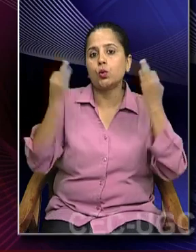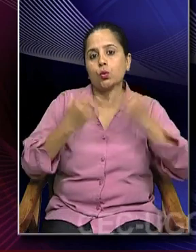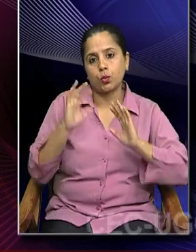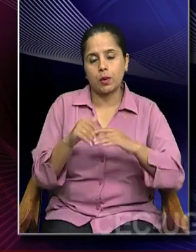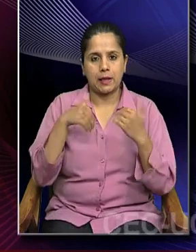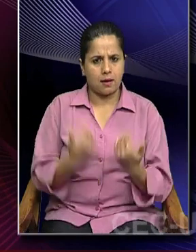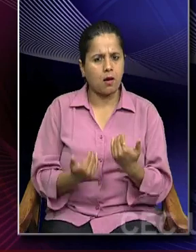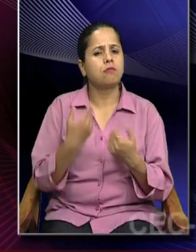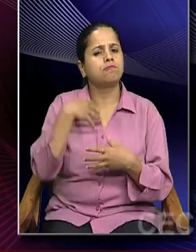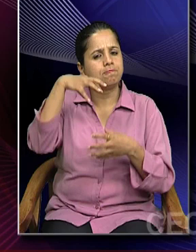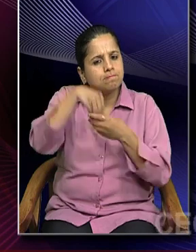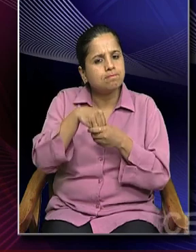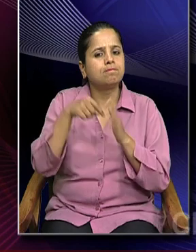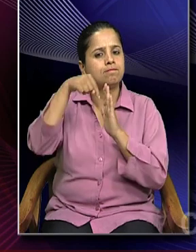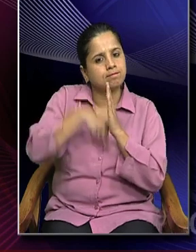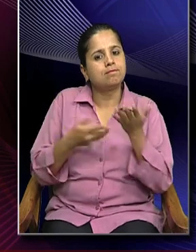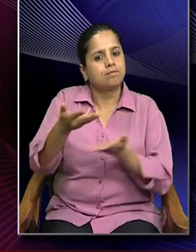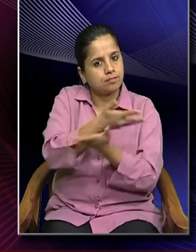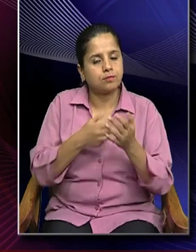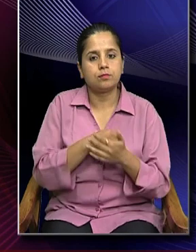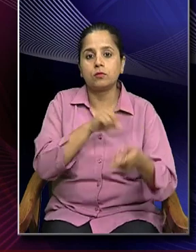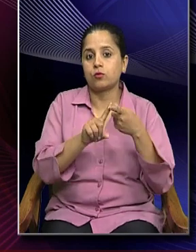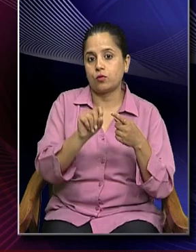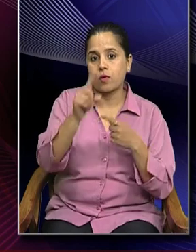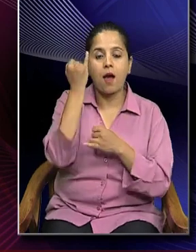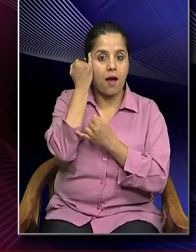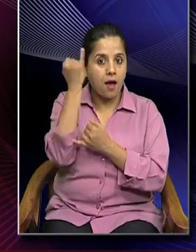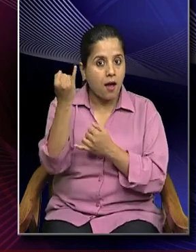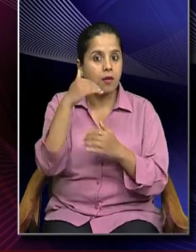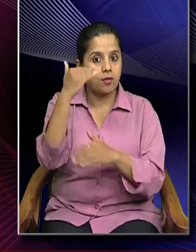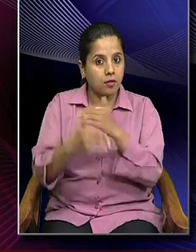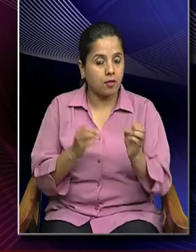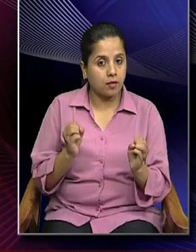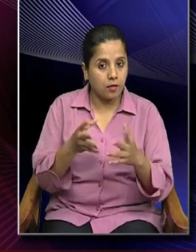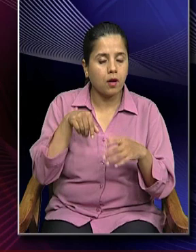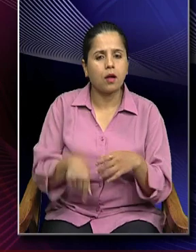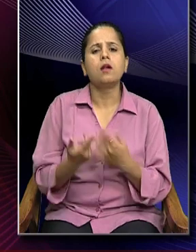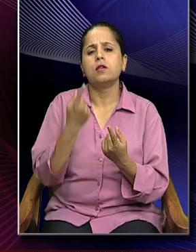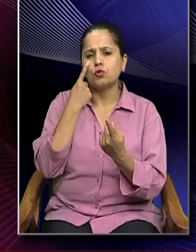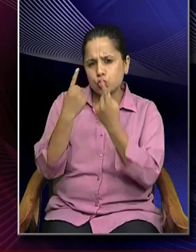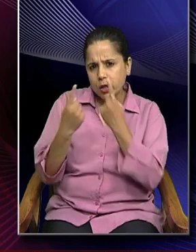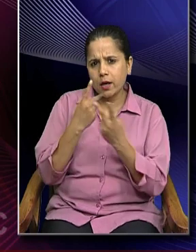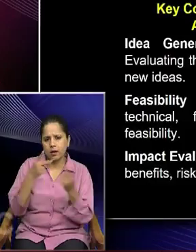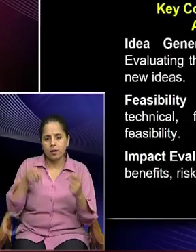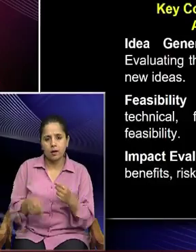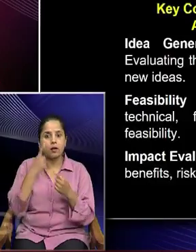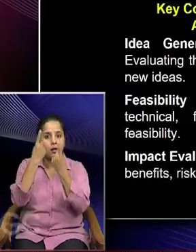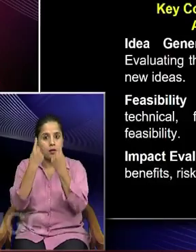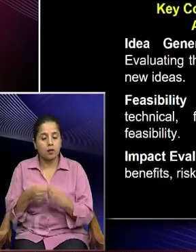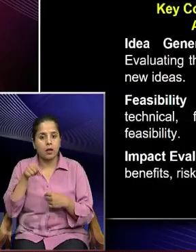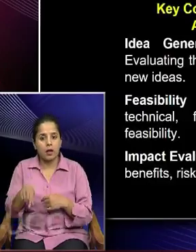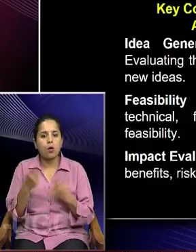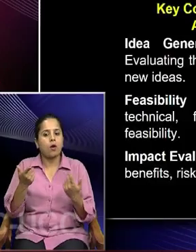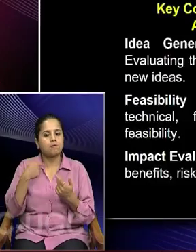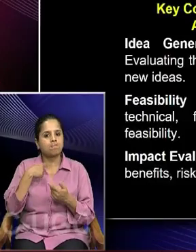Let's dwell into that. The first is idea generation and screening, that is, evaluating the